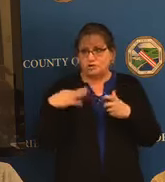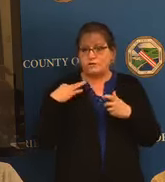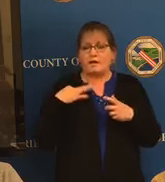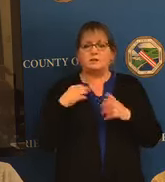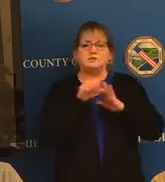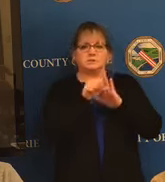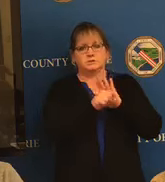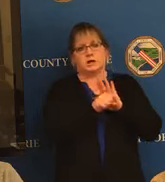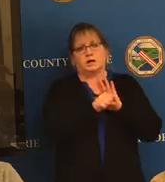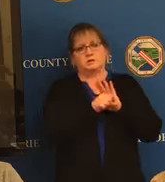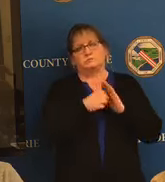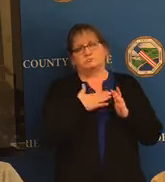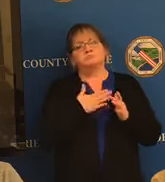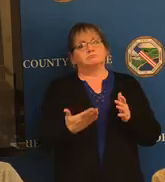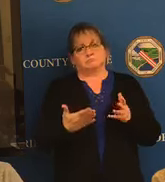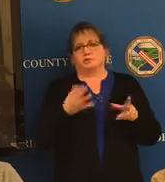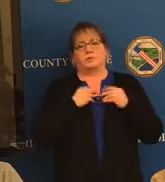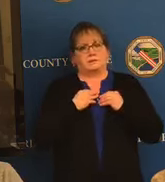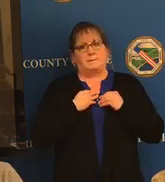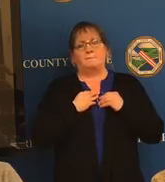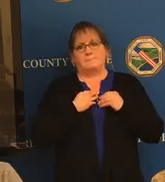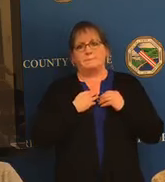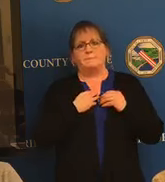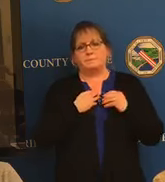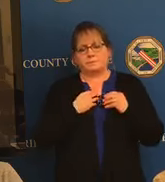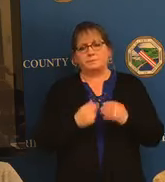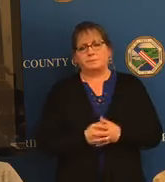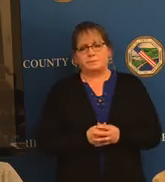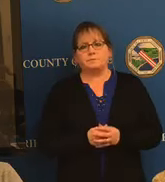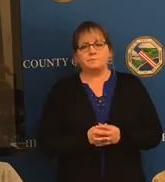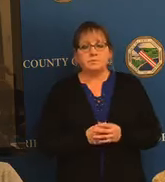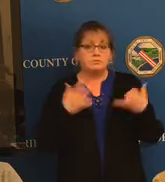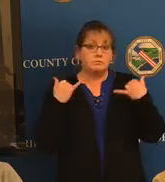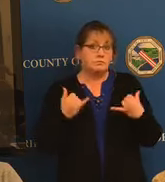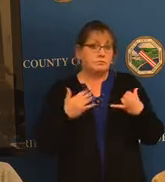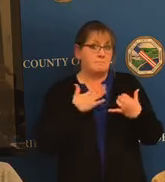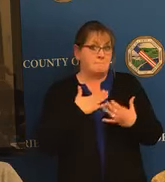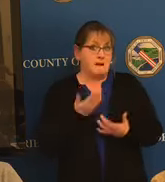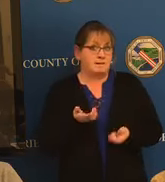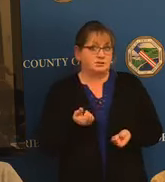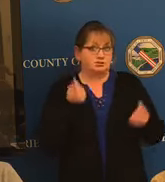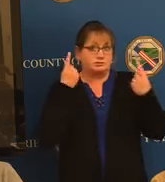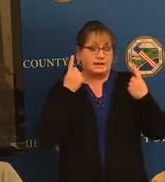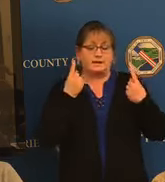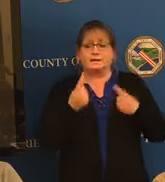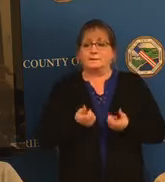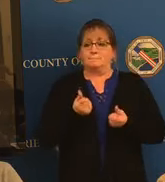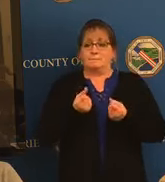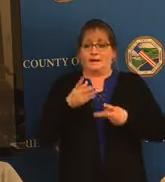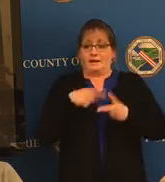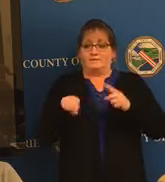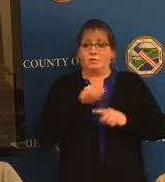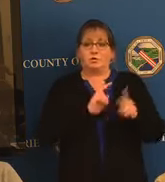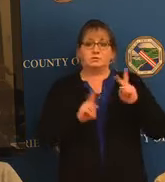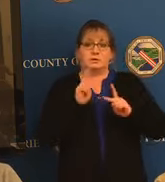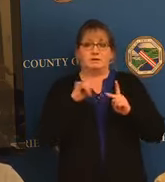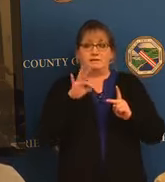state would welcome those applications. Right now, my understanding that many of those individuals, if